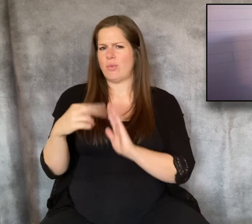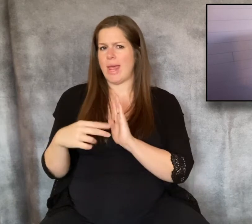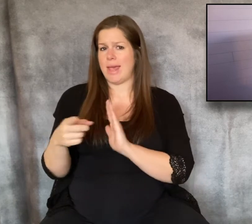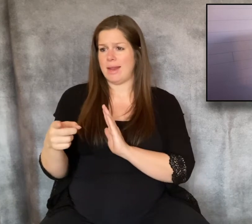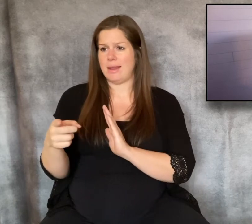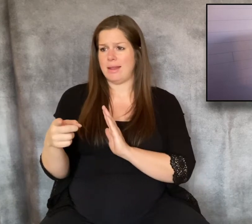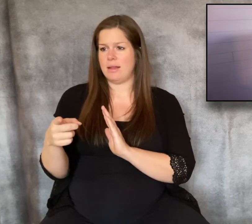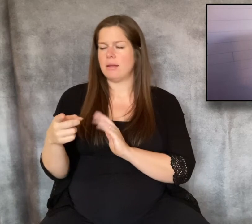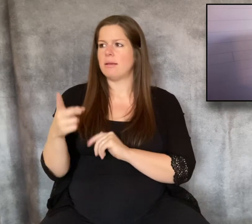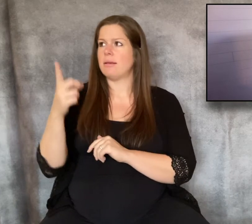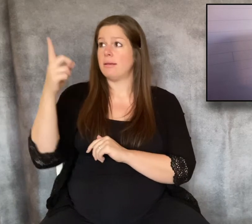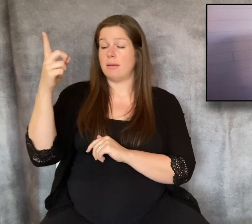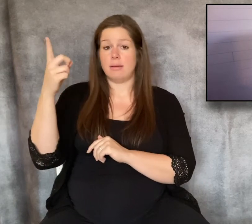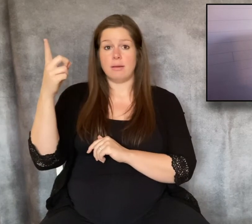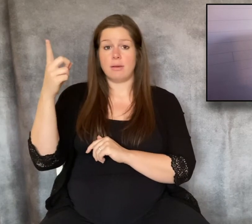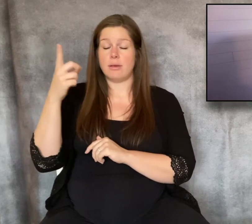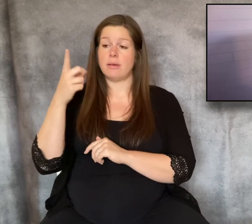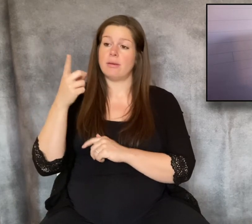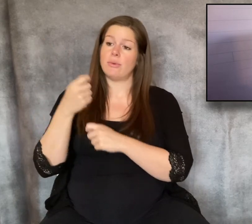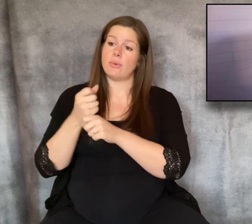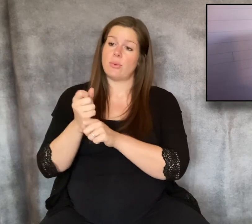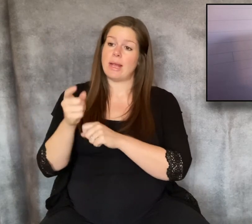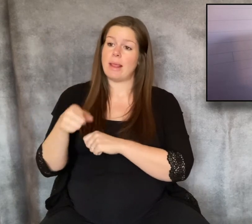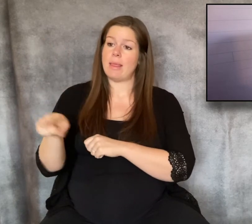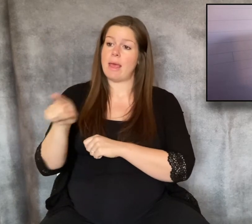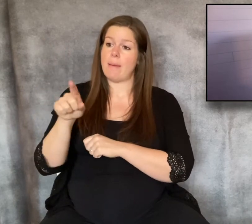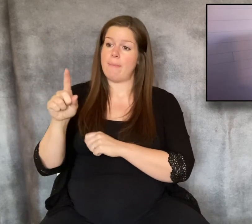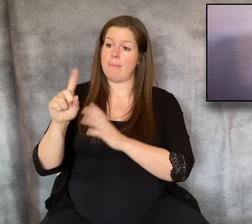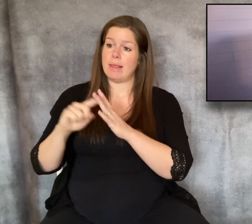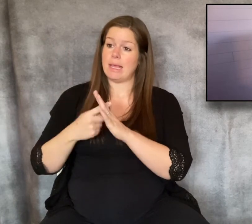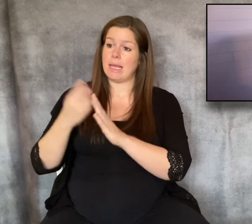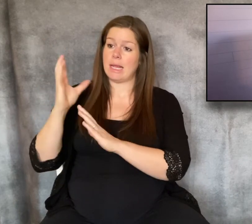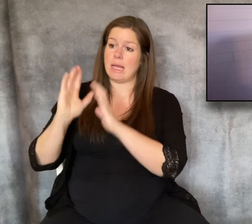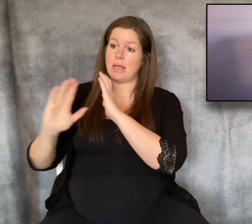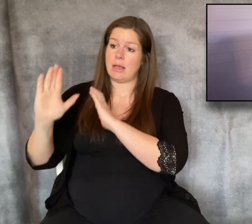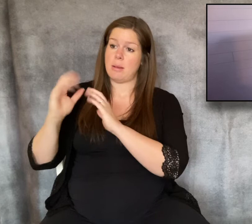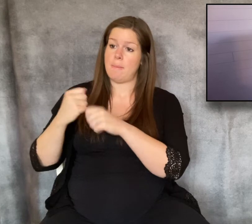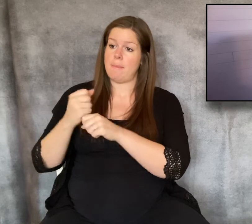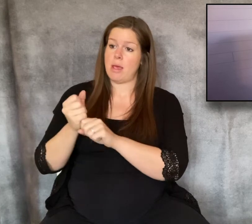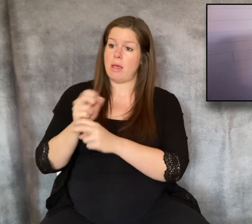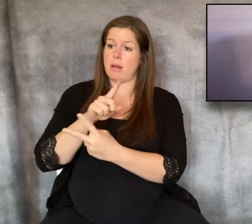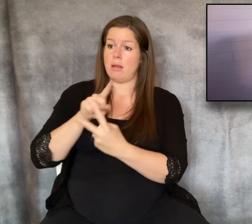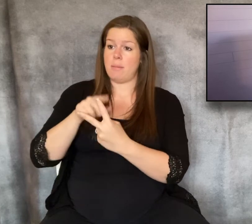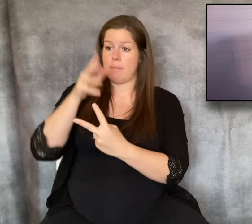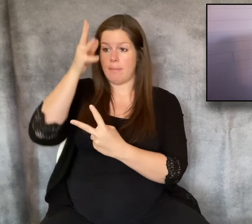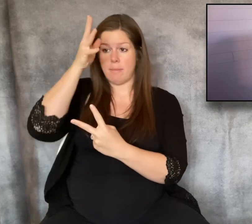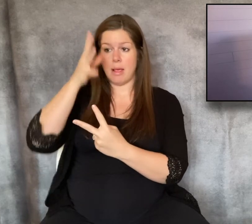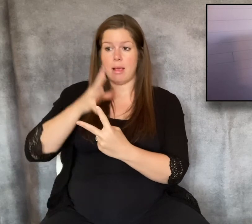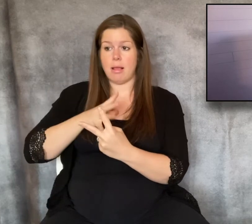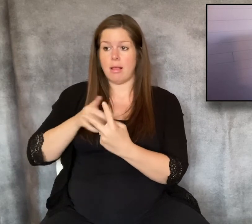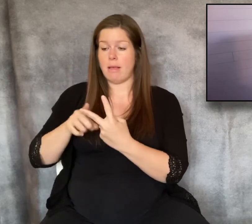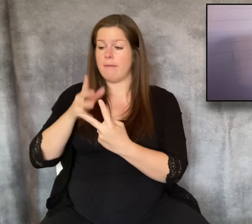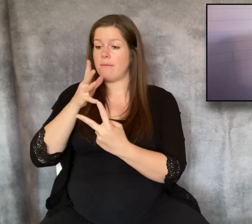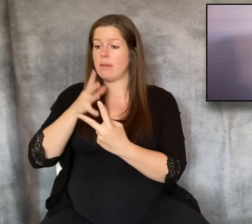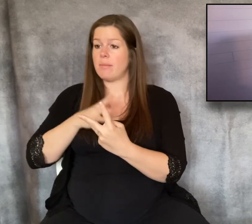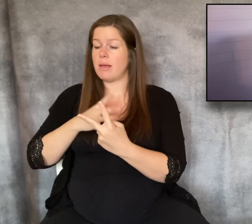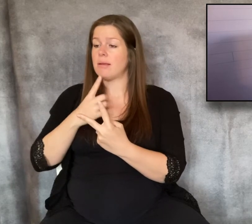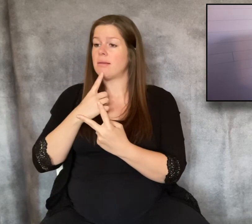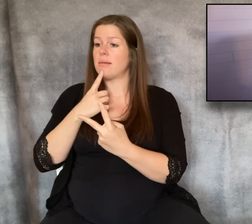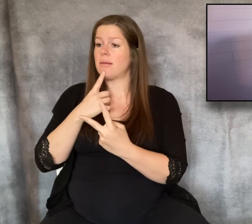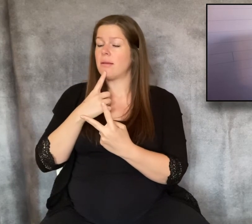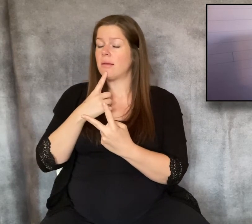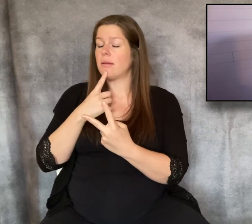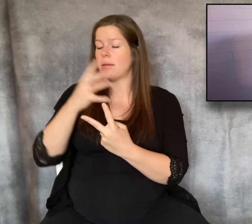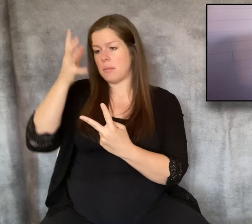that he who created them from the beginning made them male and female, and said, therefore a man shall leave